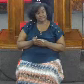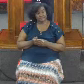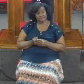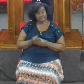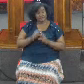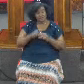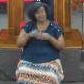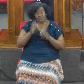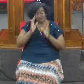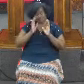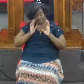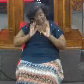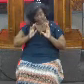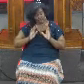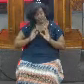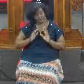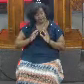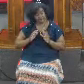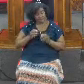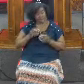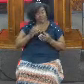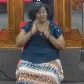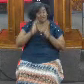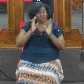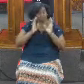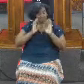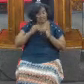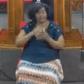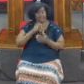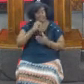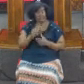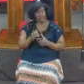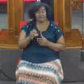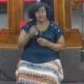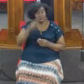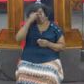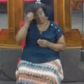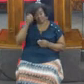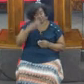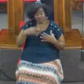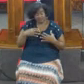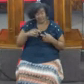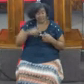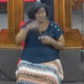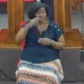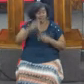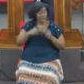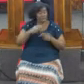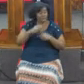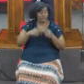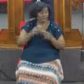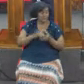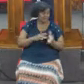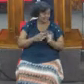How sad. How sad it is. Because we are afraid to tell people about Jesus.